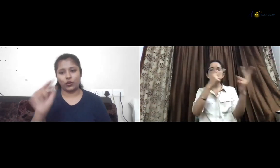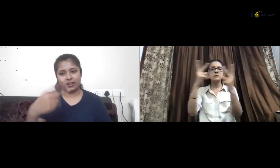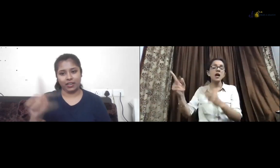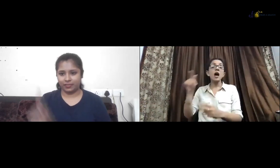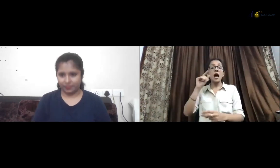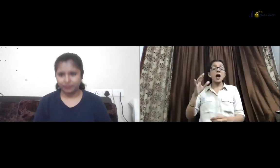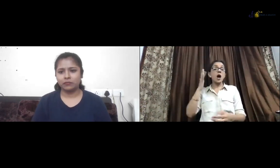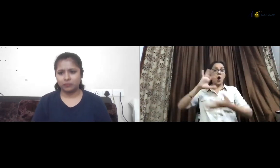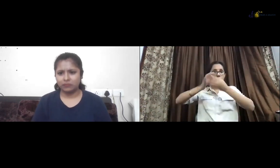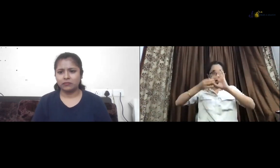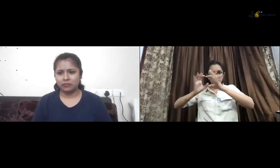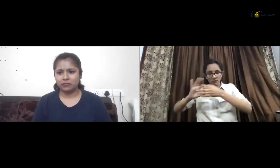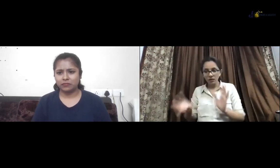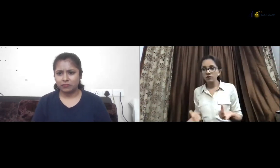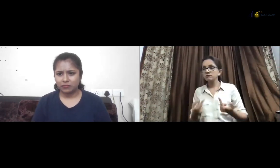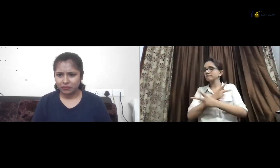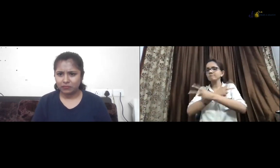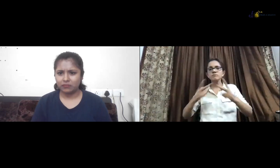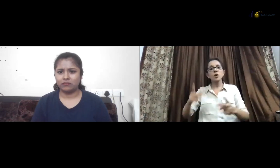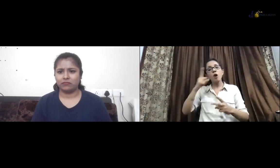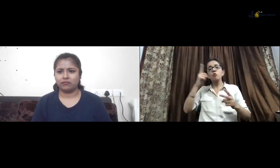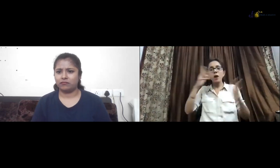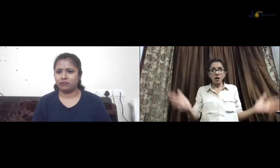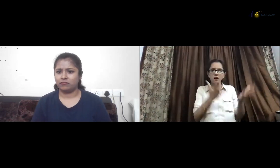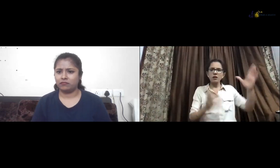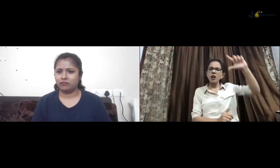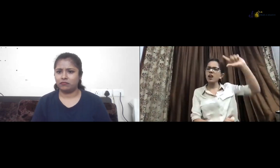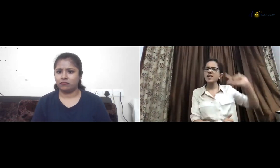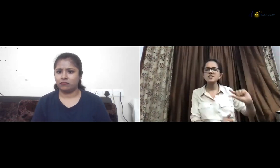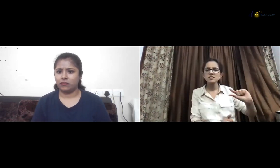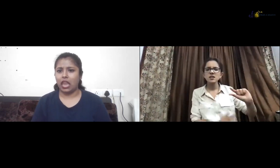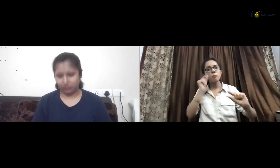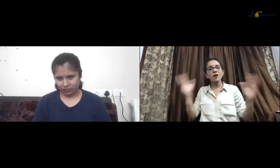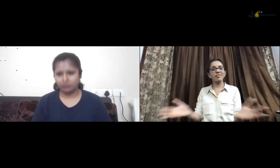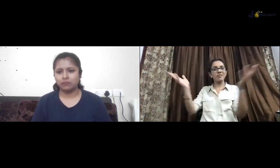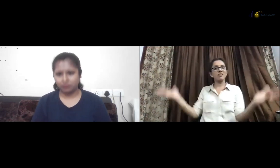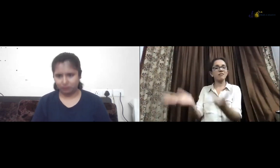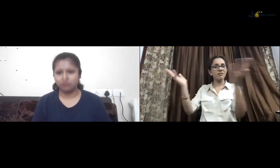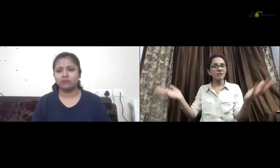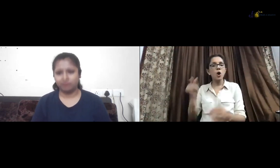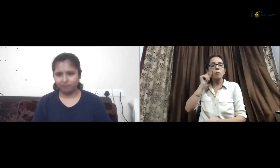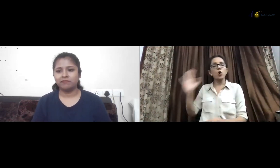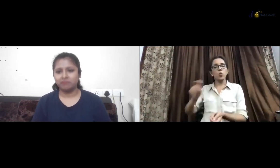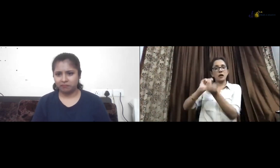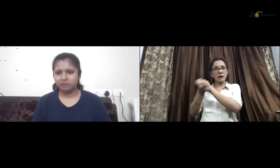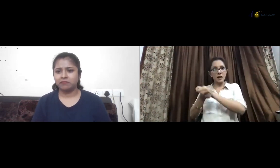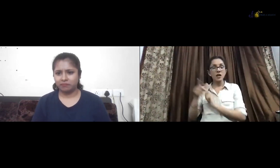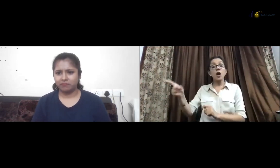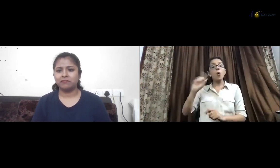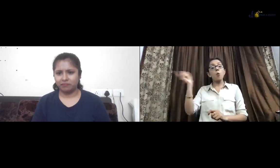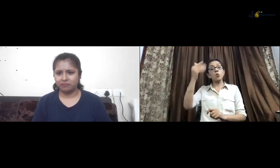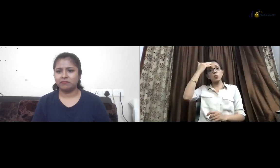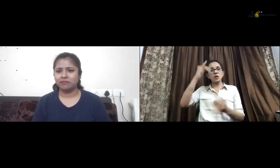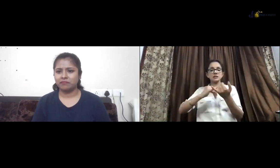encourage girls to involve in sports. So whether it's Olympics and all, there are less women and boys are